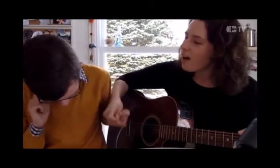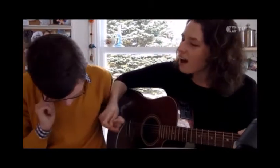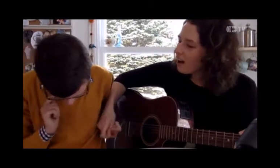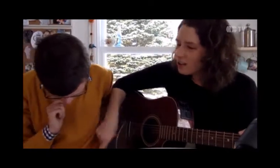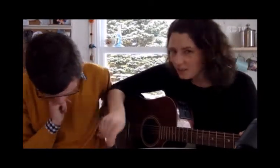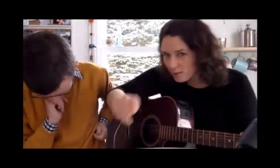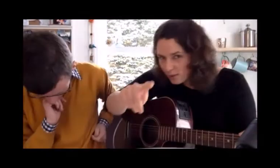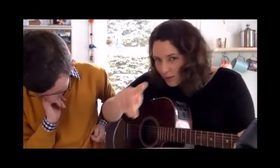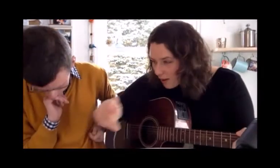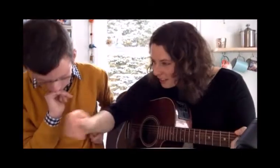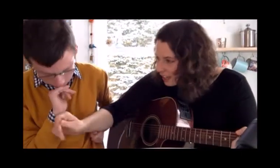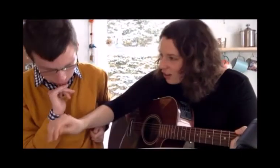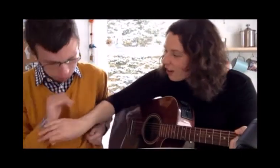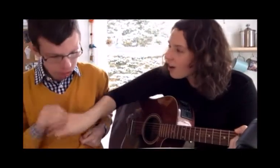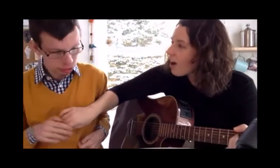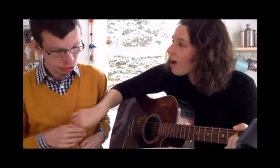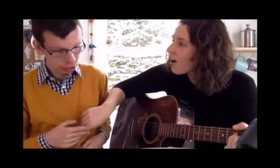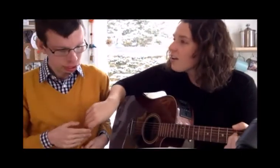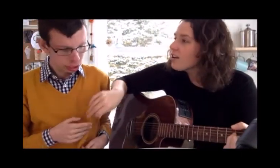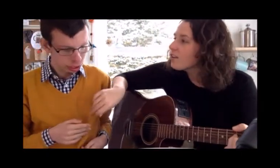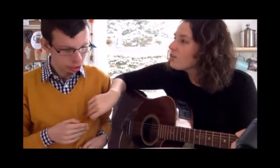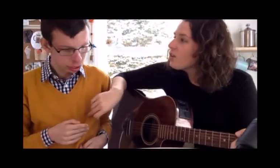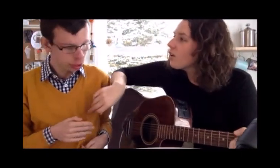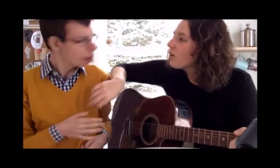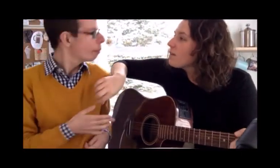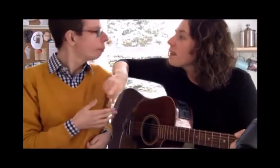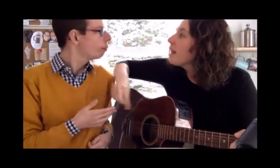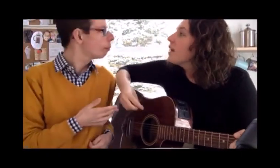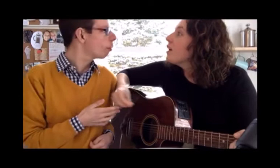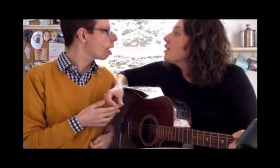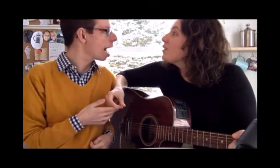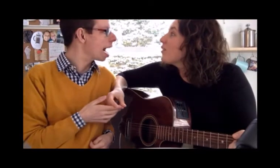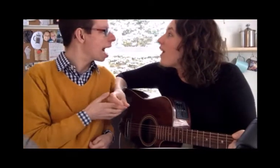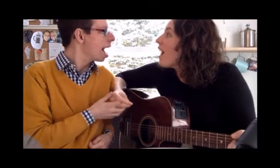fort, on chante pour tout le monde qui est là. Un, deux, trois, bois